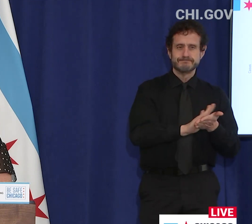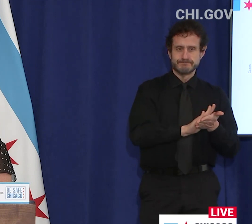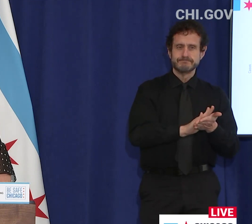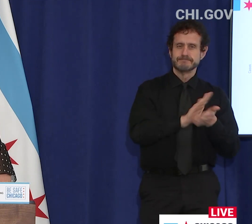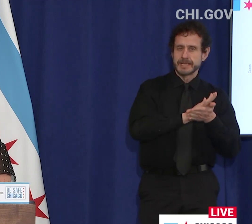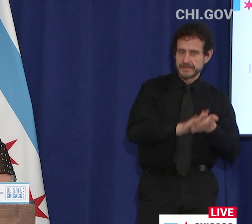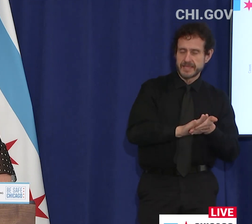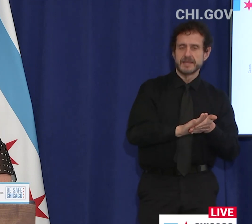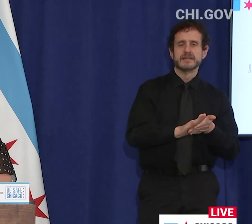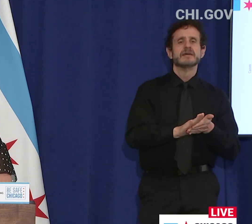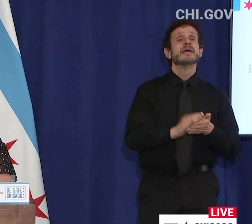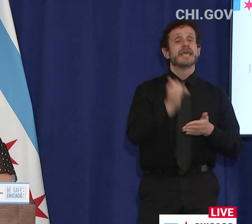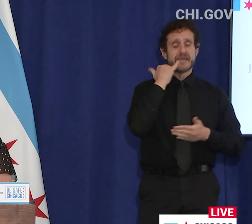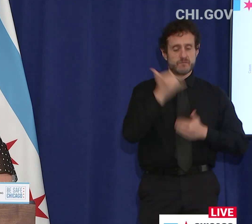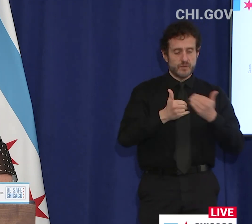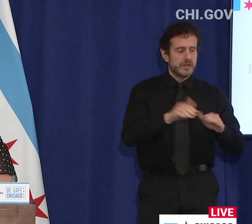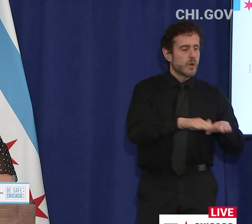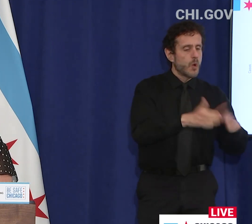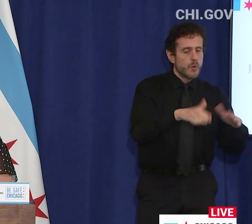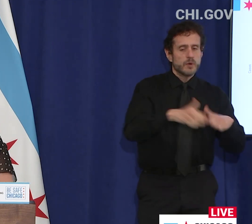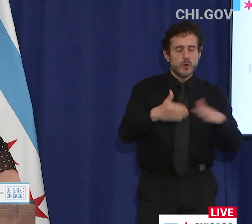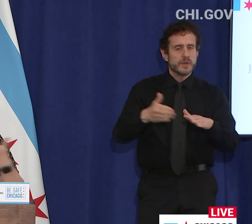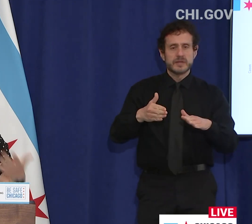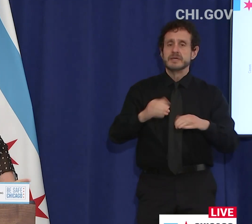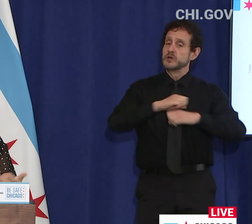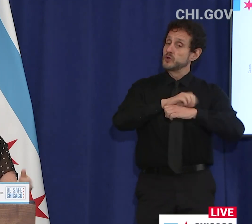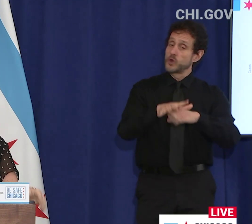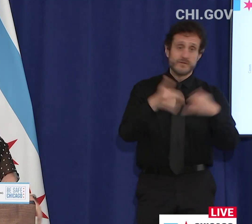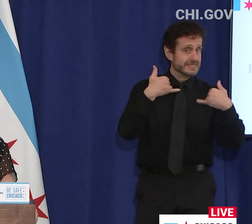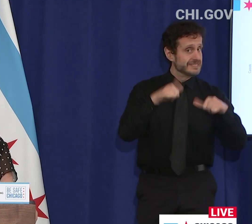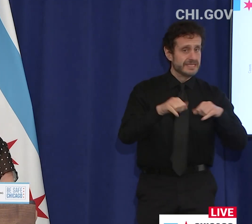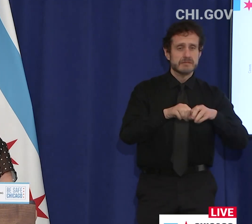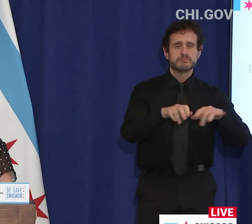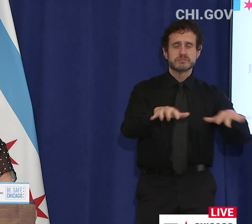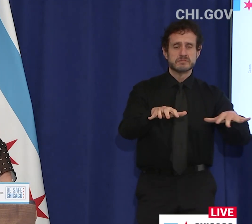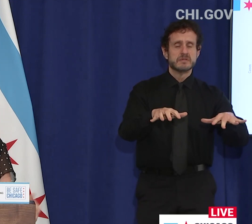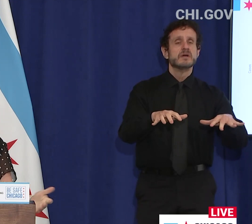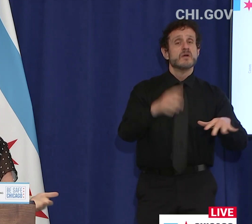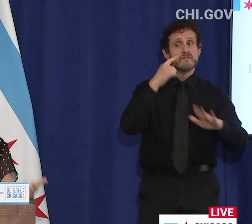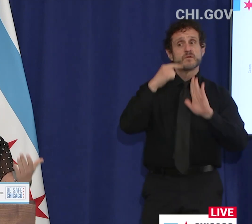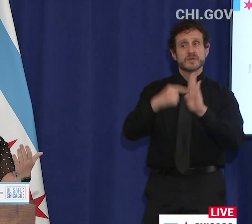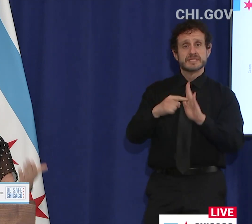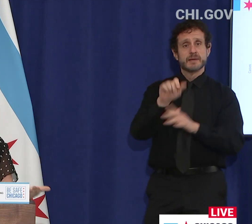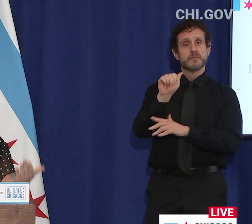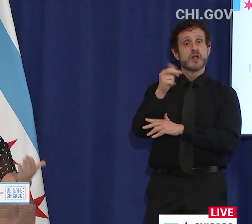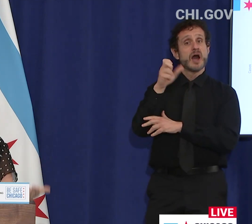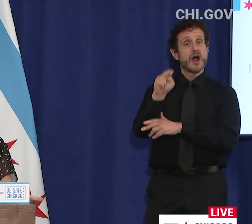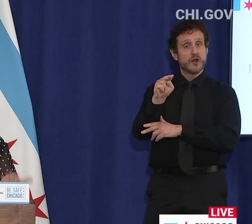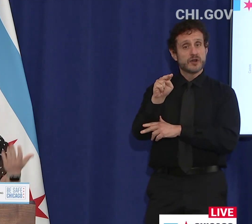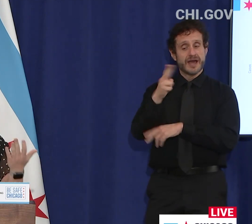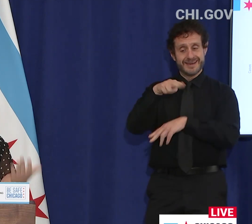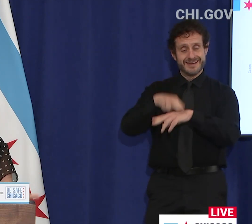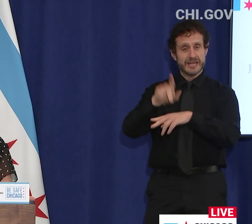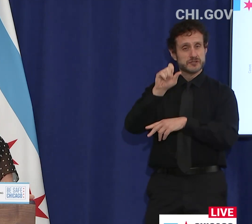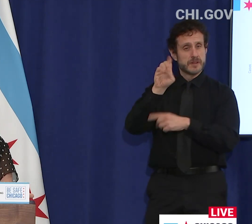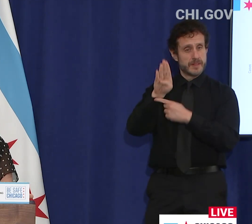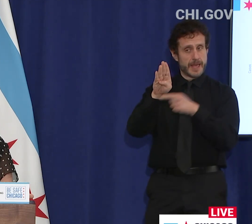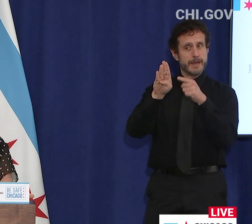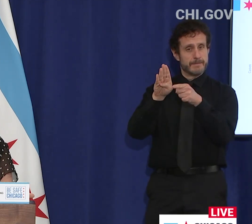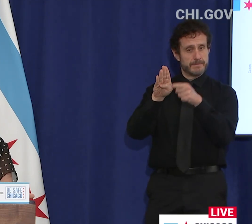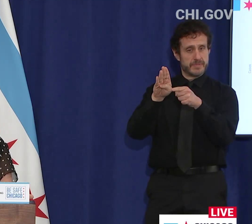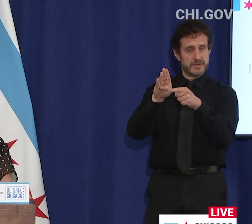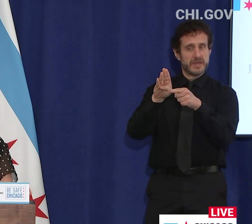away. And every model that we look at, including the one with Argonne National Labs, which is the one really based on